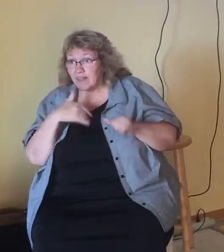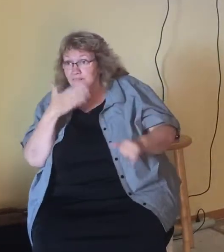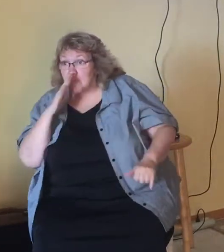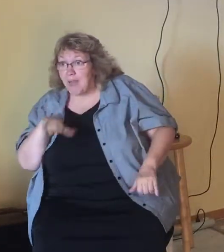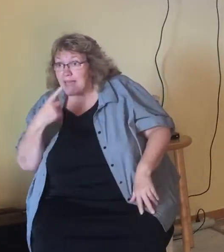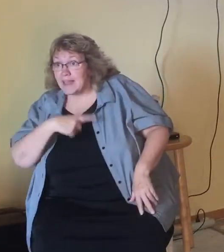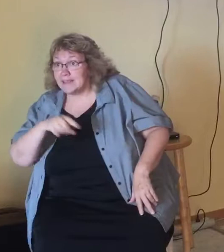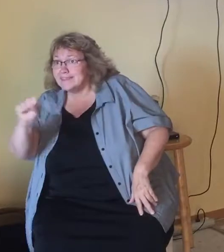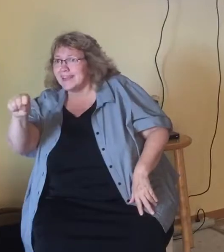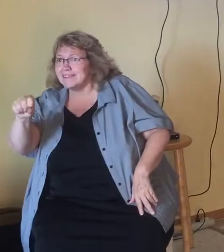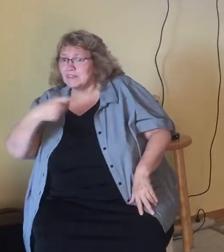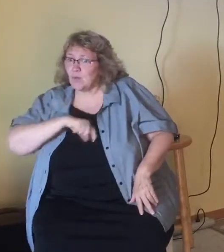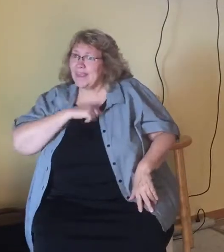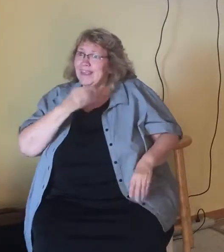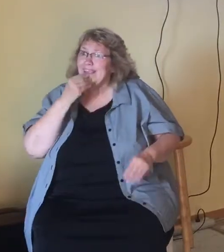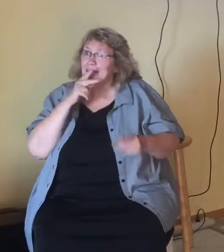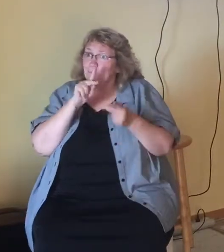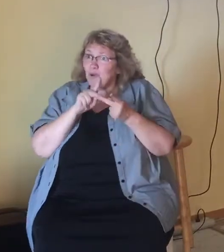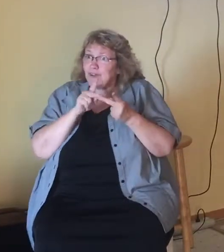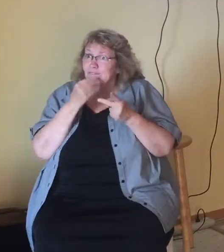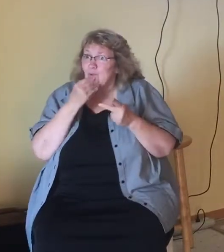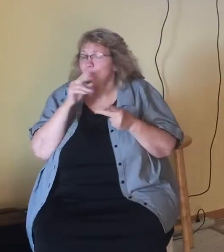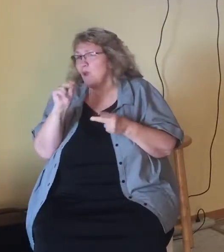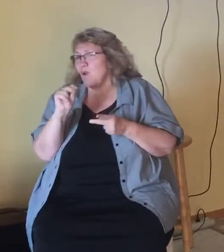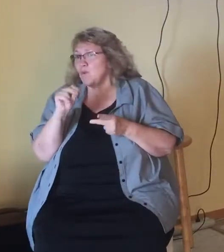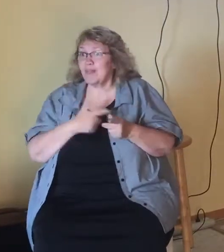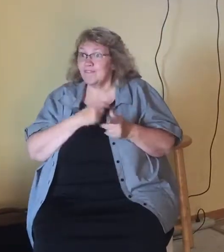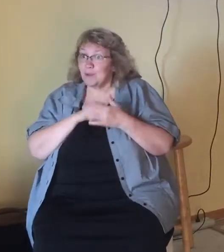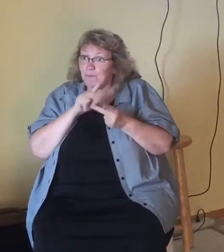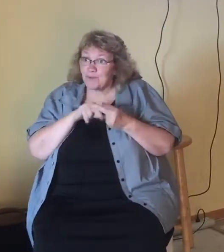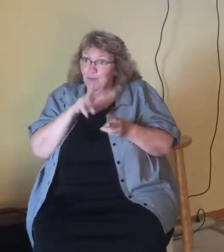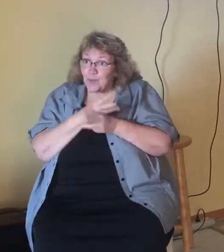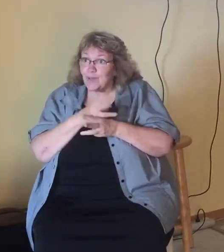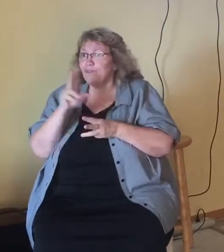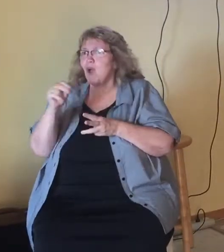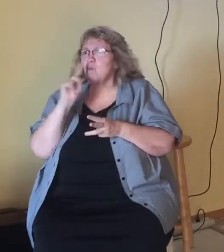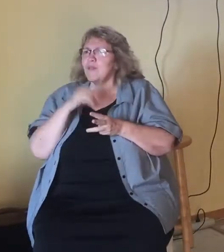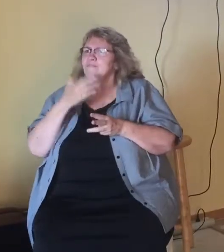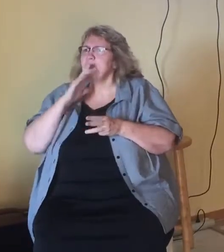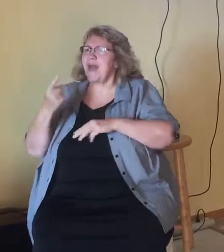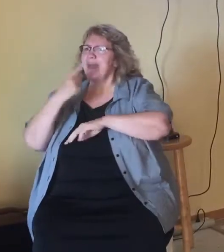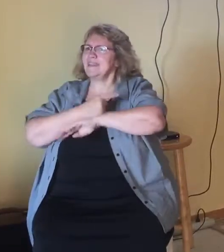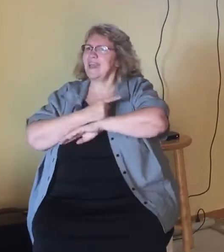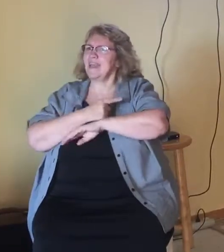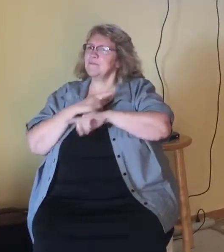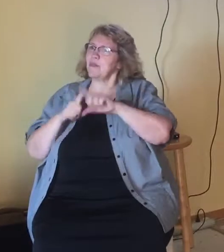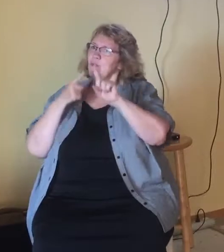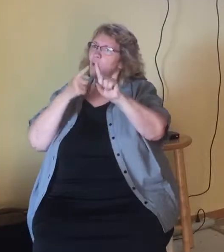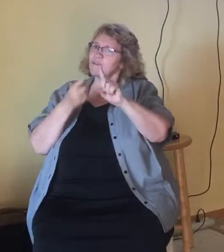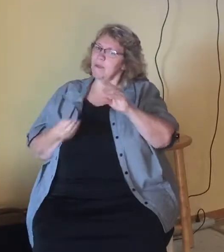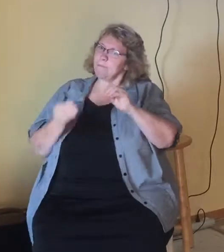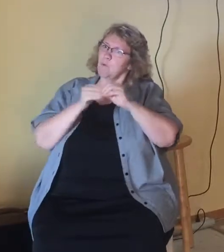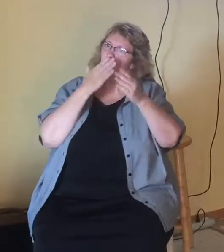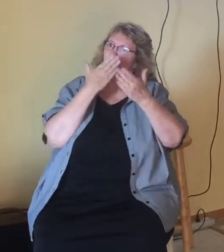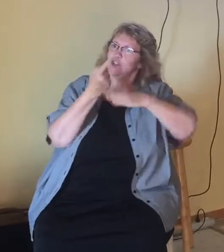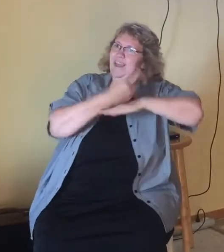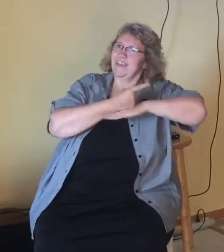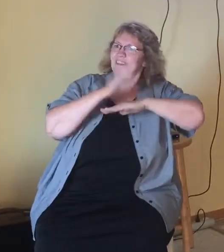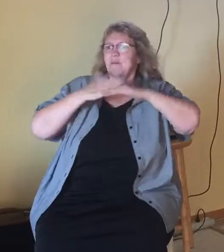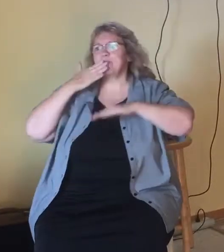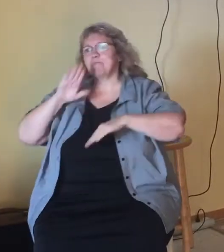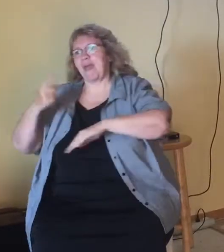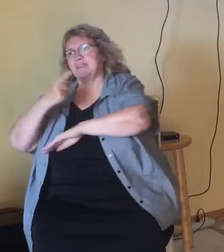We don't eat perfect food, we don't live in a perfect world, so we're going to have those bad days. But the goal here is more good days than bad. And those